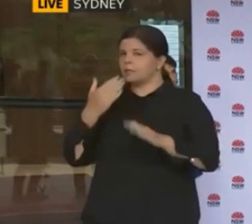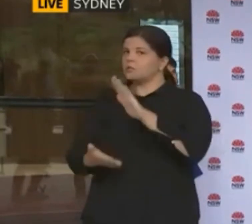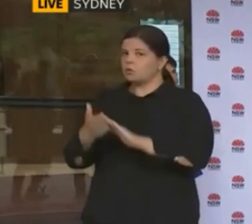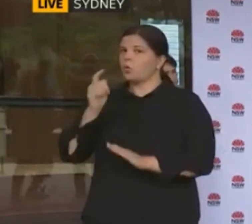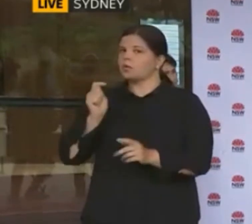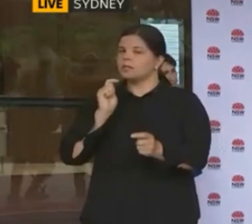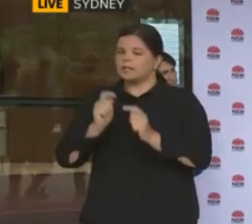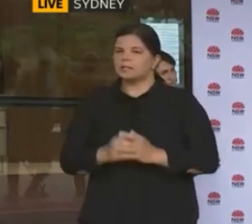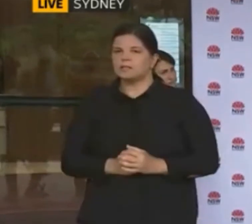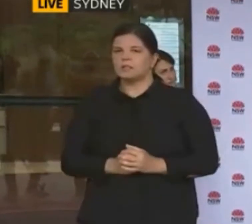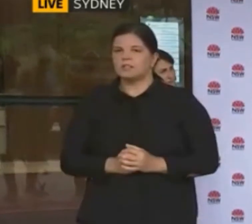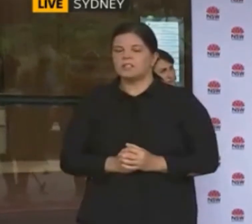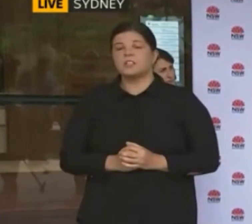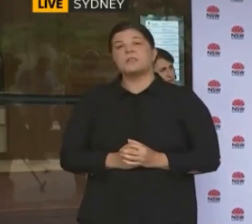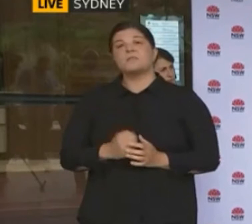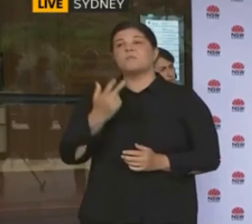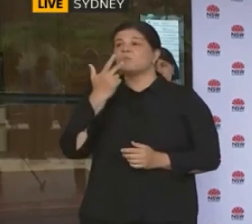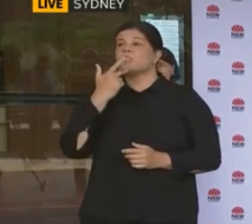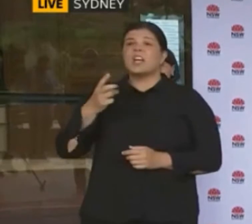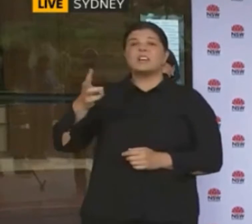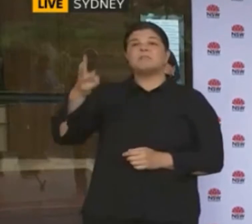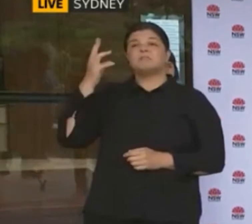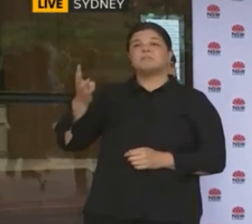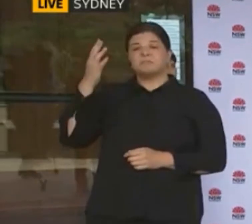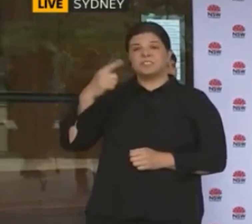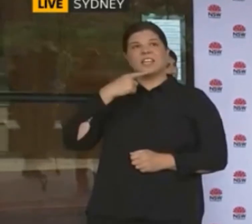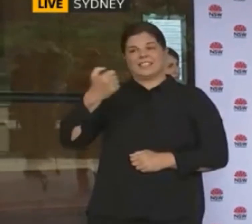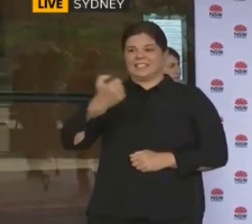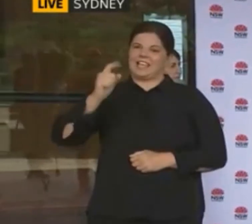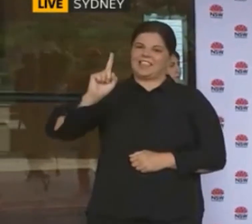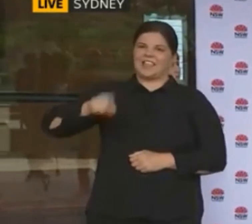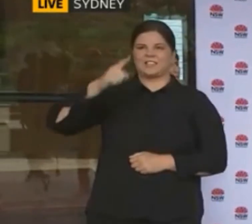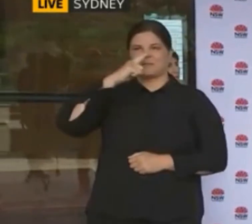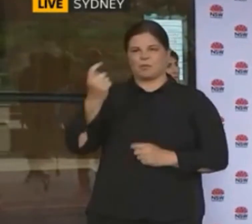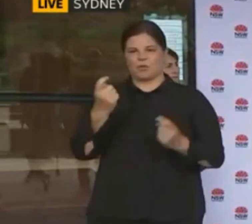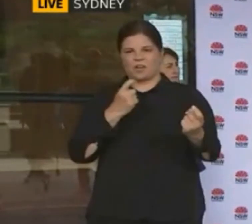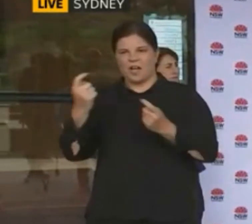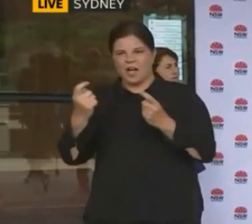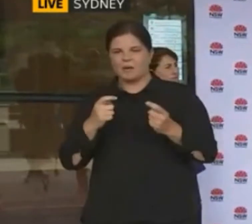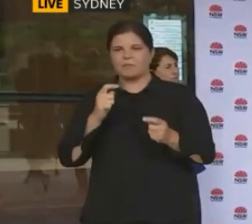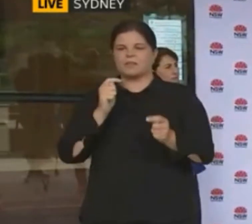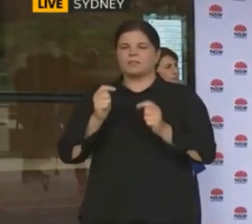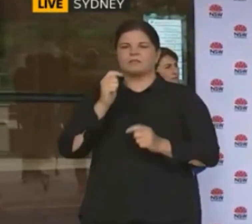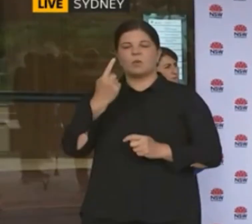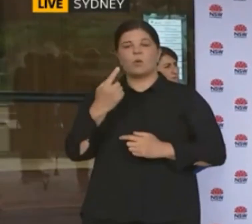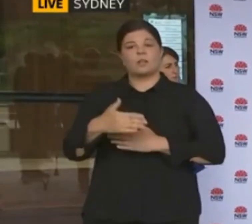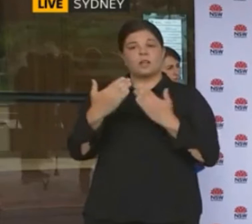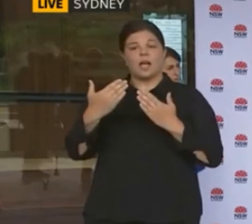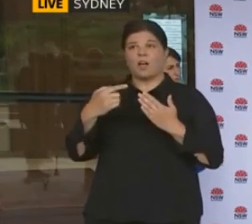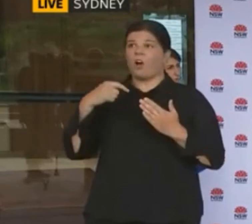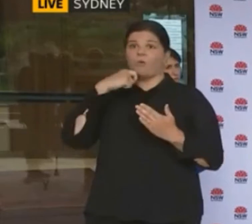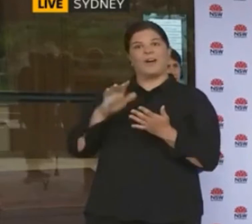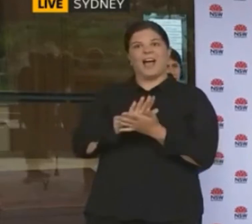have been happy with 16,329 tests in a 24-hour period, for me now I want to see those numbers